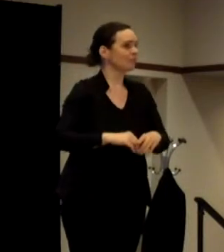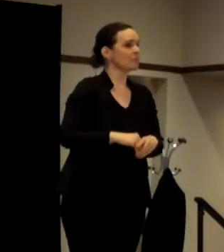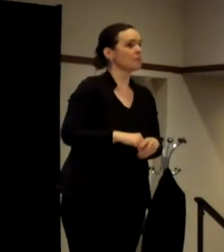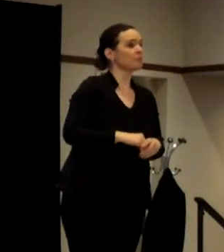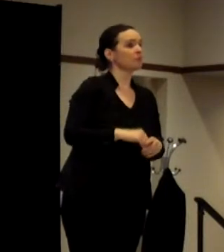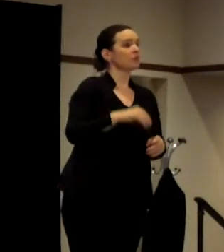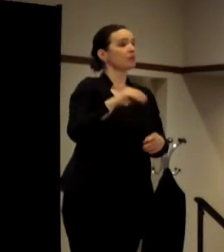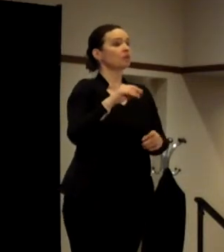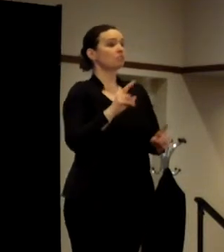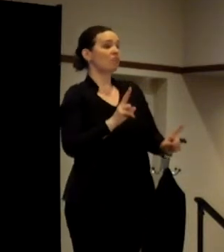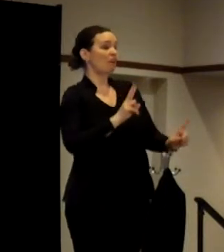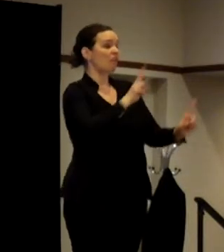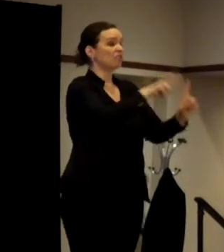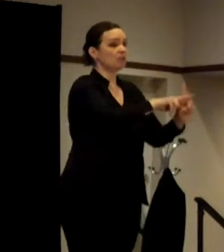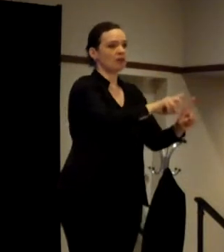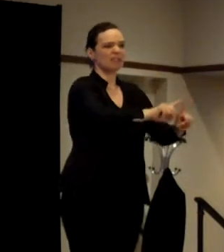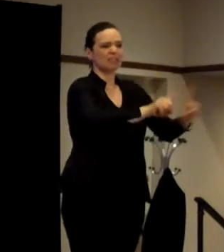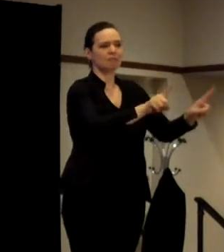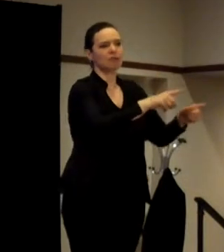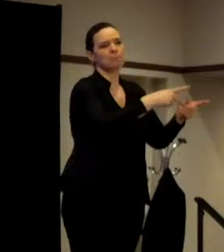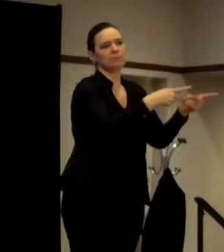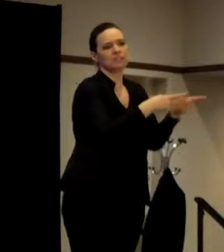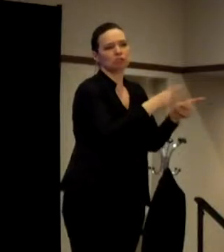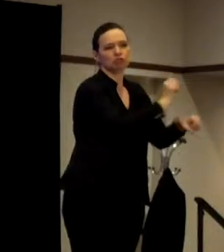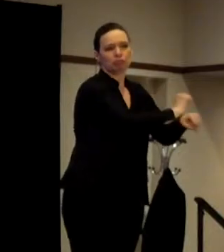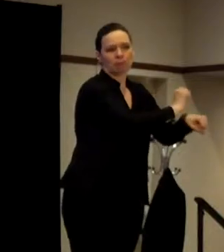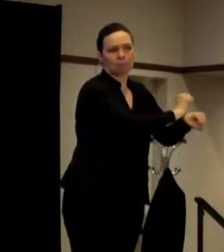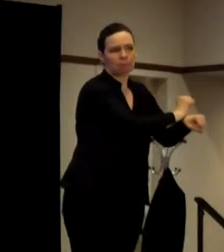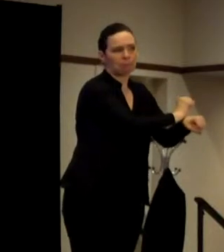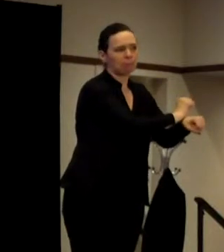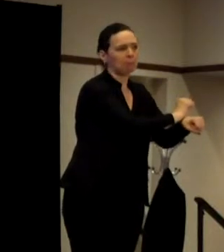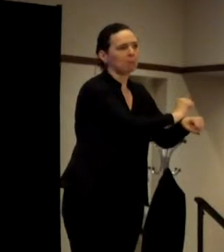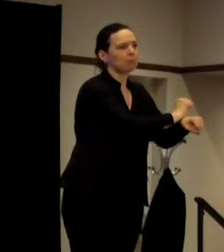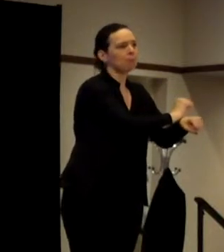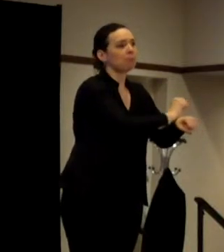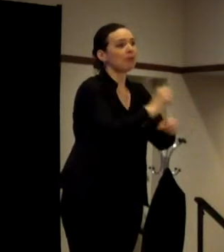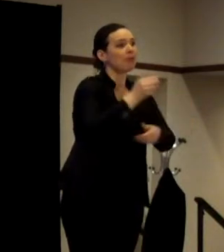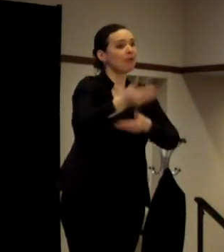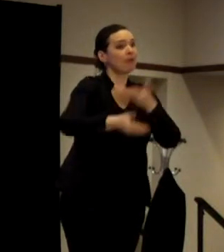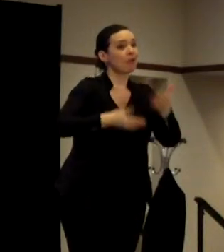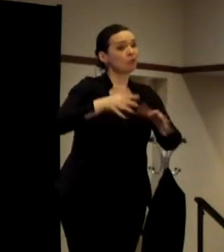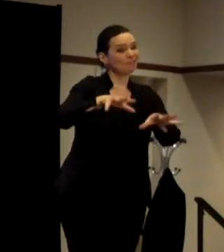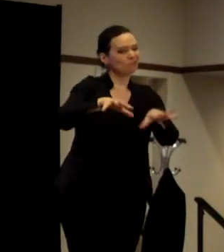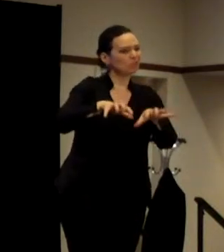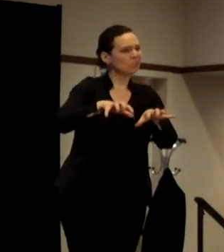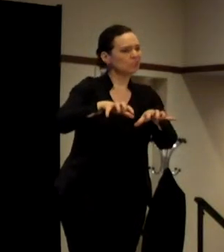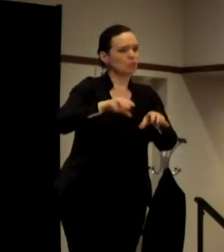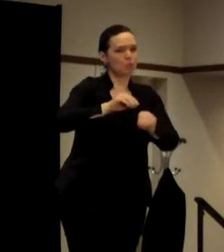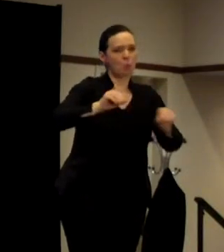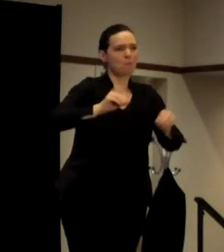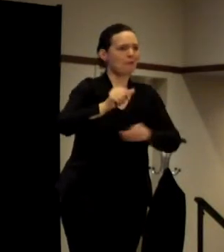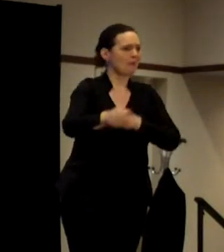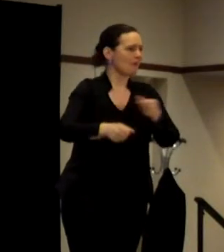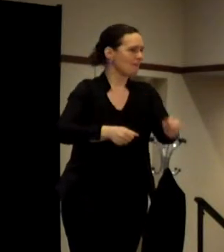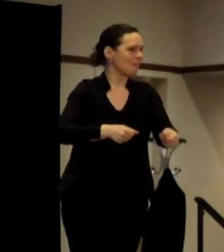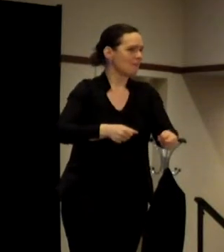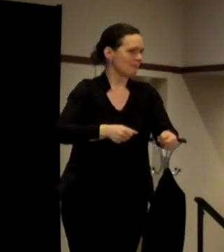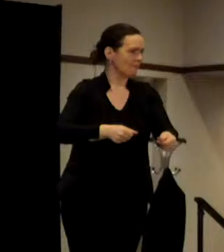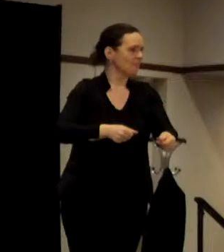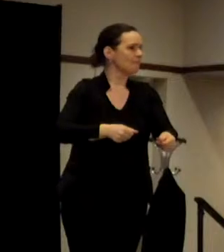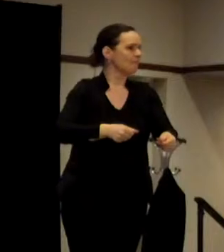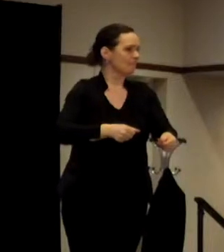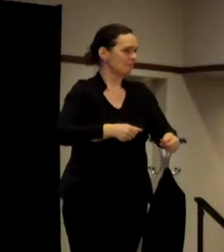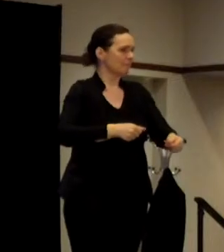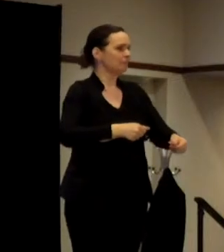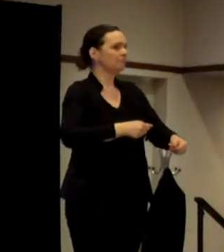had to, at the time when we were making these decisions, our economy shut down. Our sales tax payments are dropping like 40%.